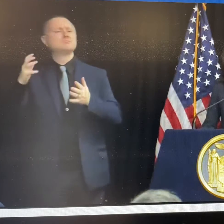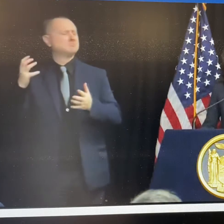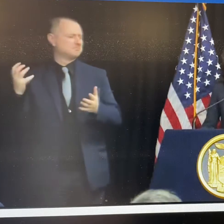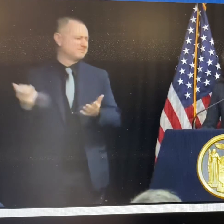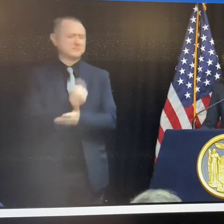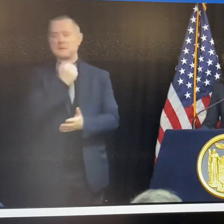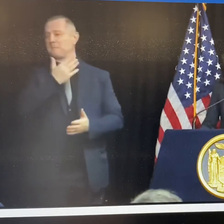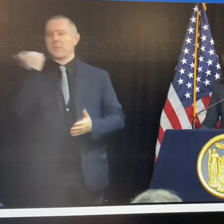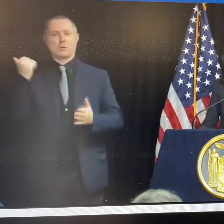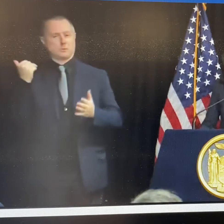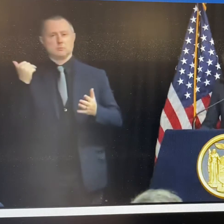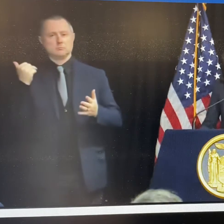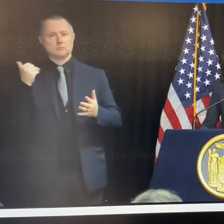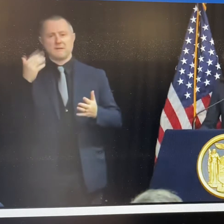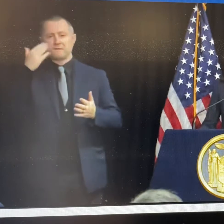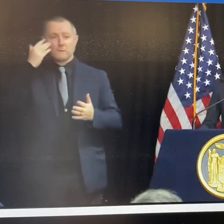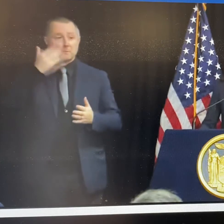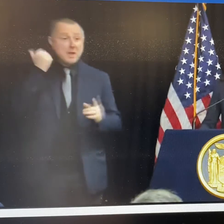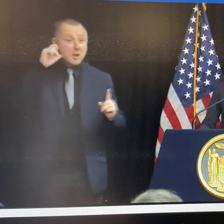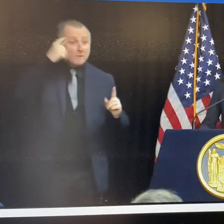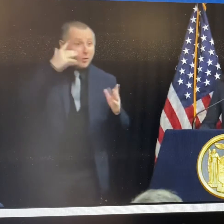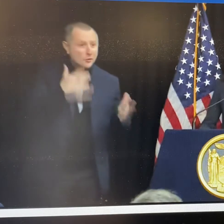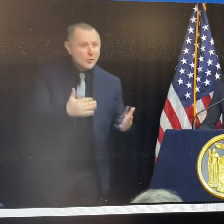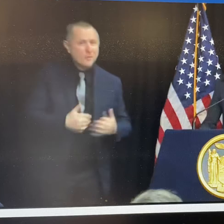best representation in government. They need a